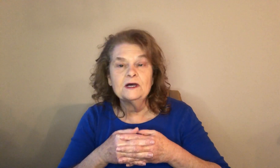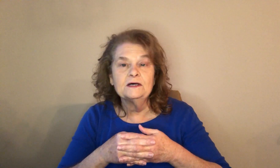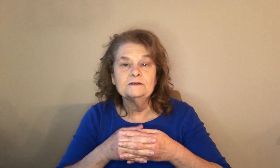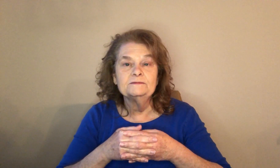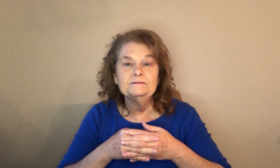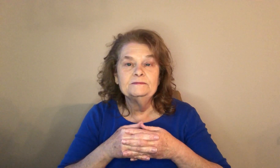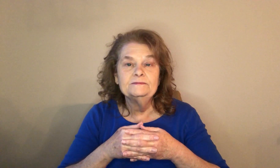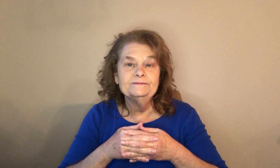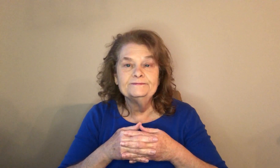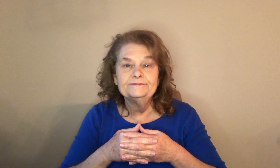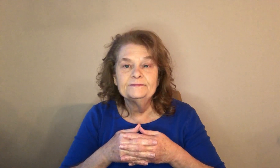a